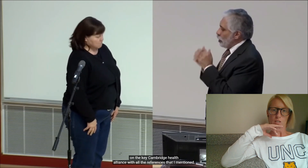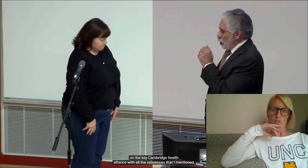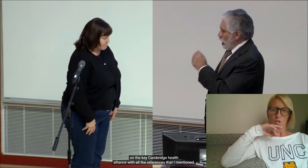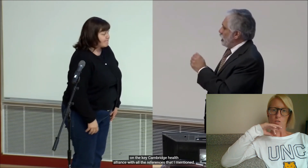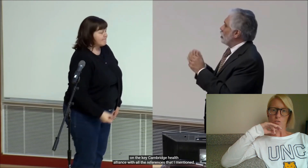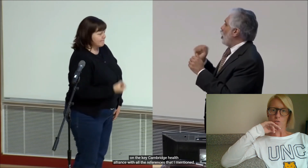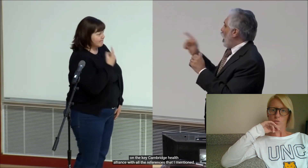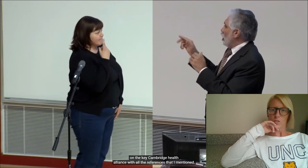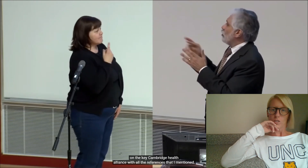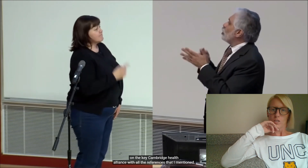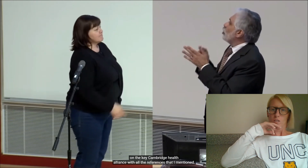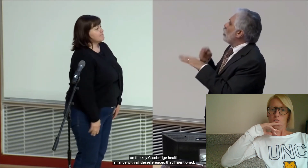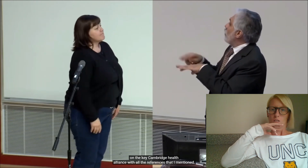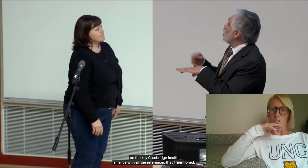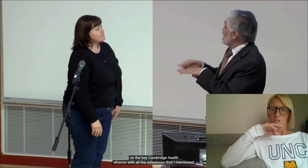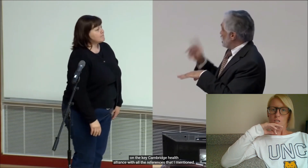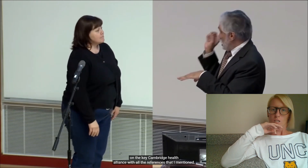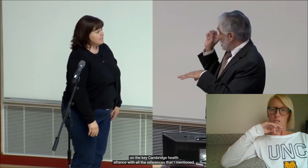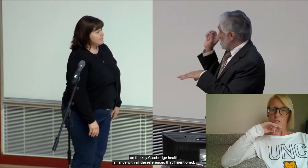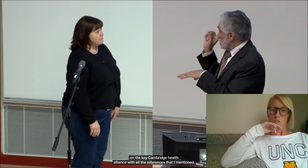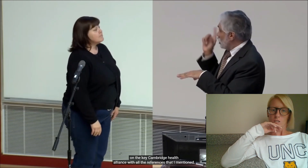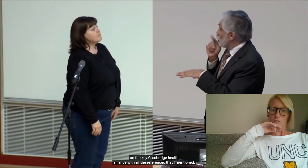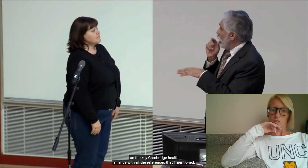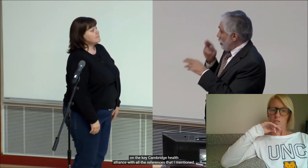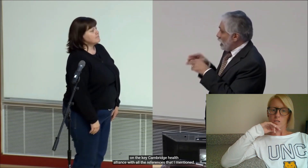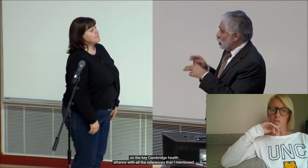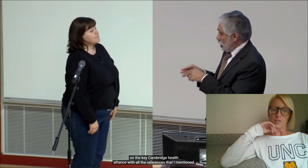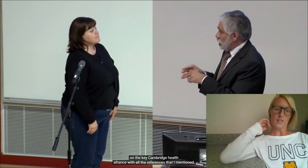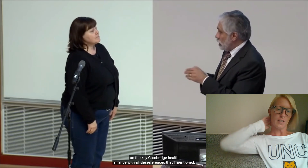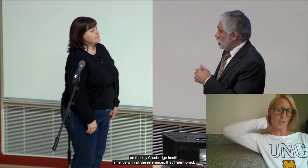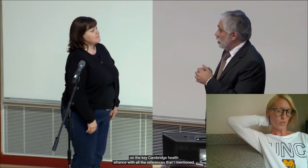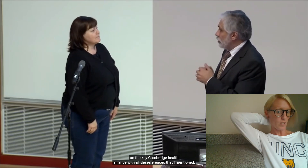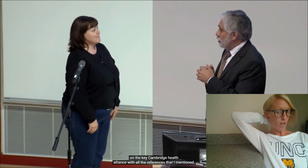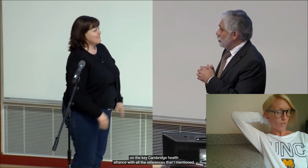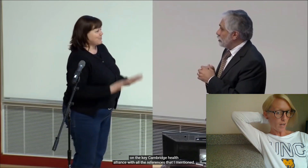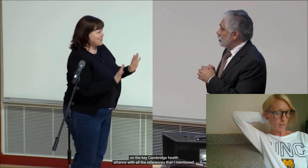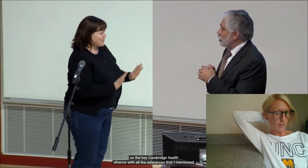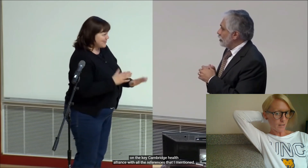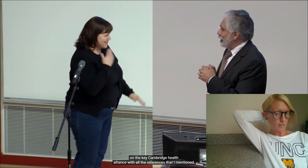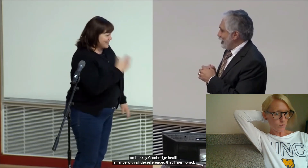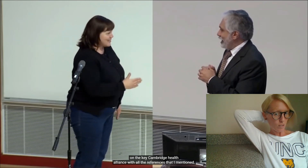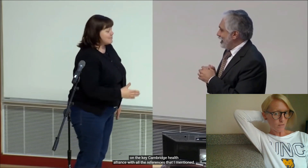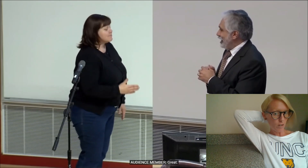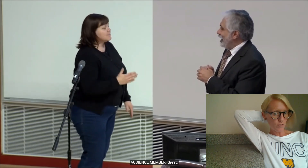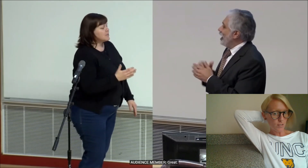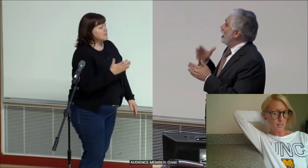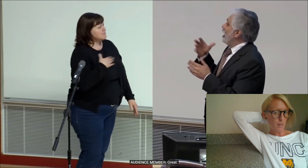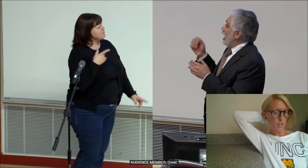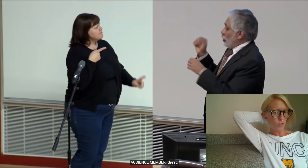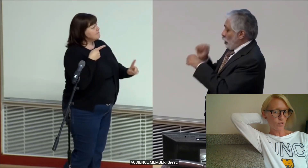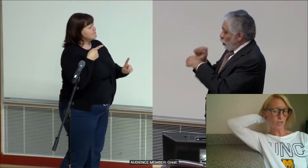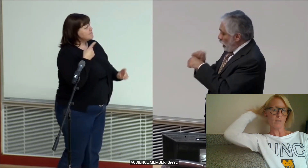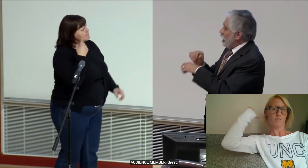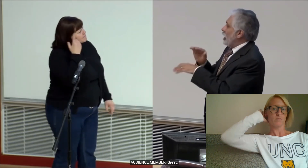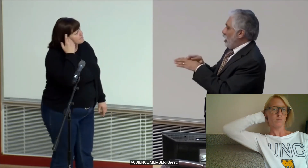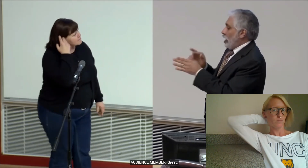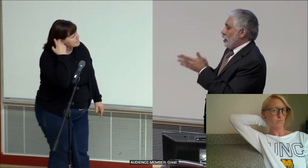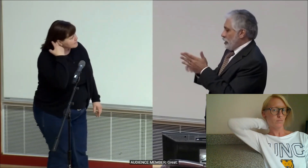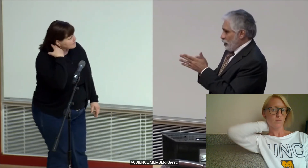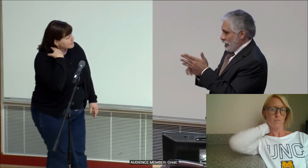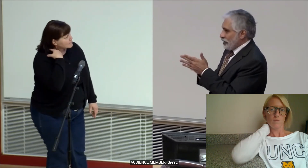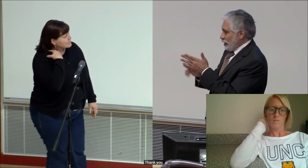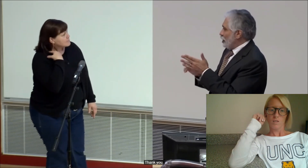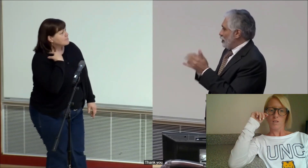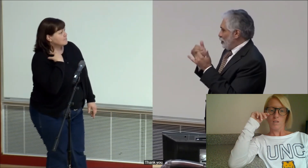and on the post it Cambridge Health Alliance also website with all of the references. on the Key of Cambridge who Health I Alliance mentioned. with references that I mentioned. Great.